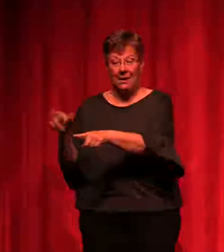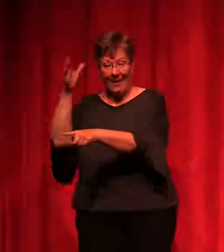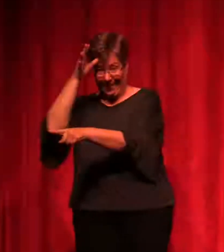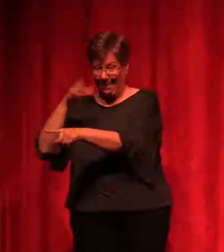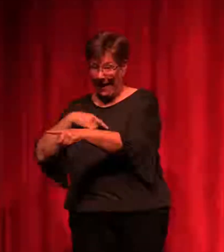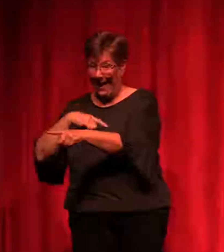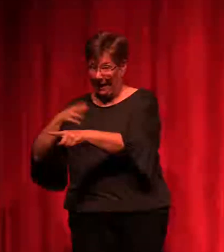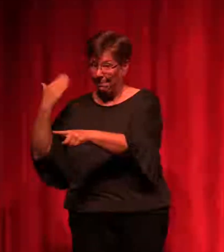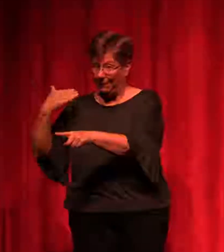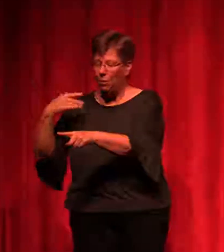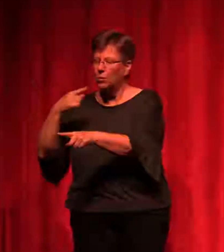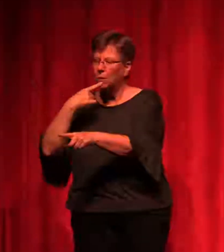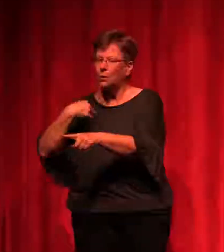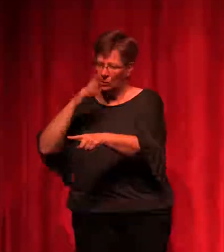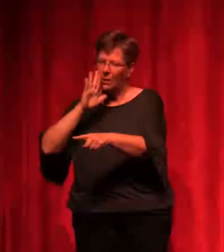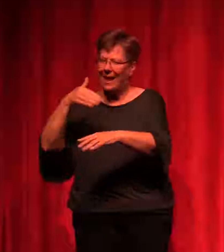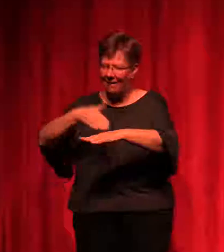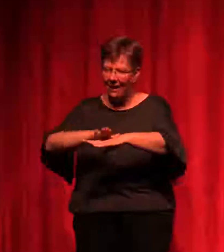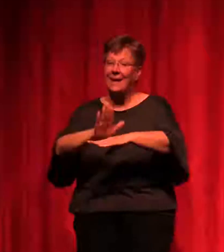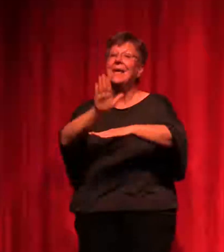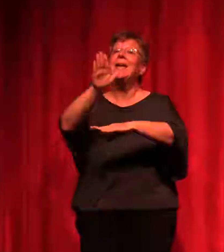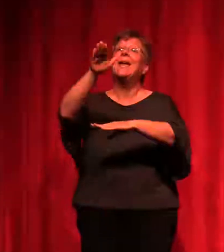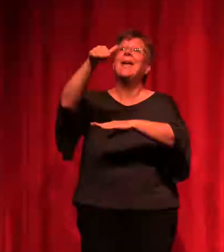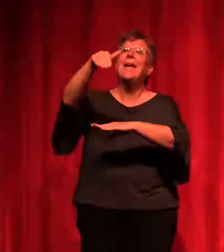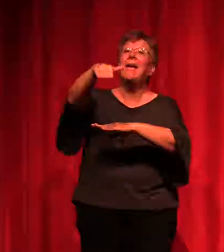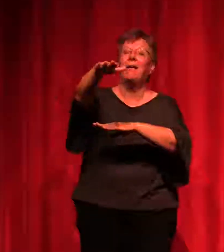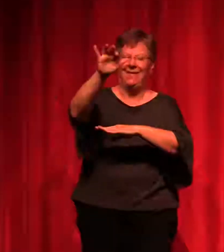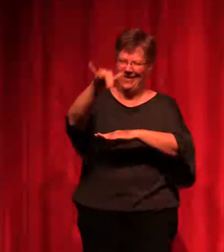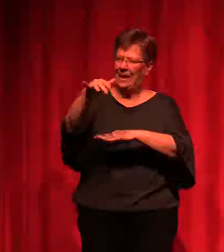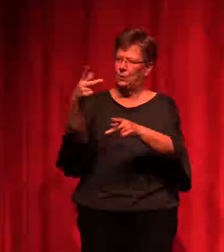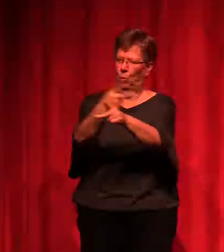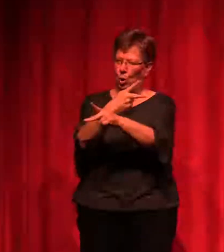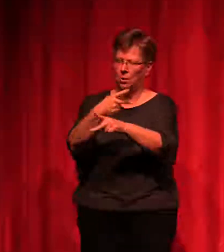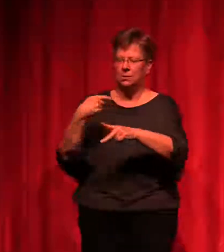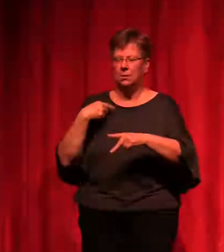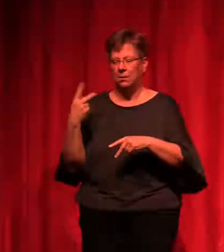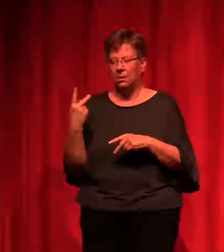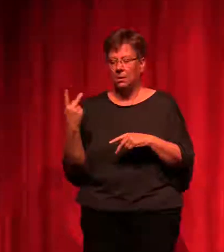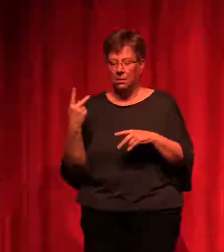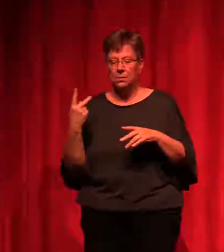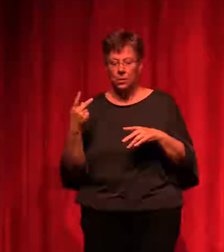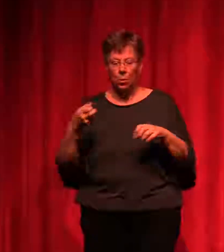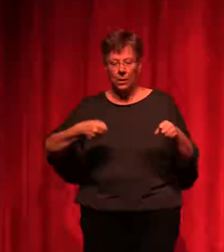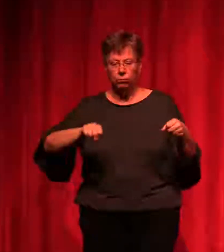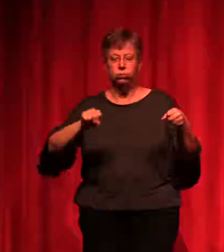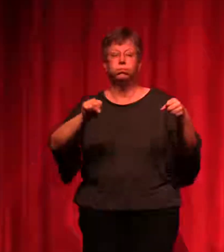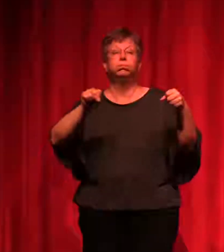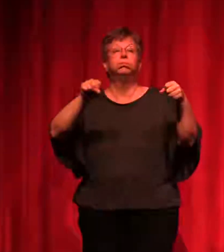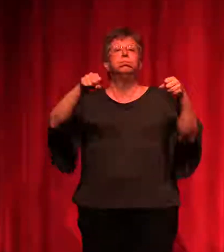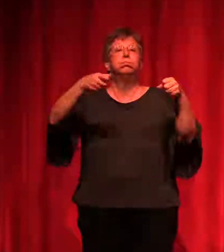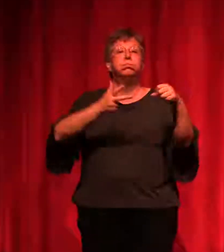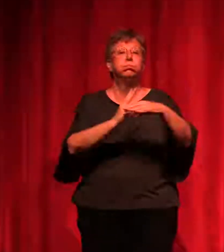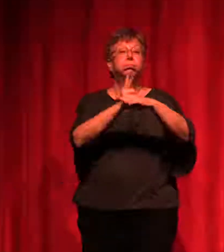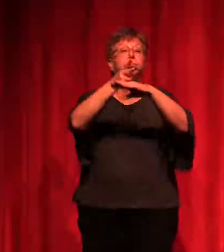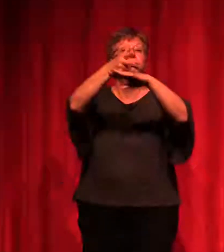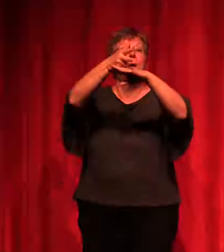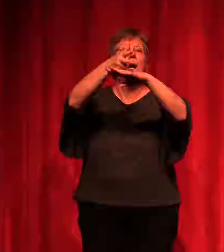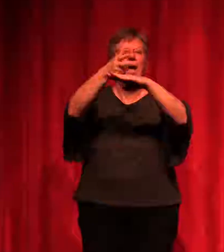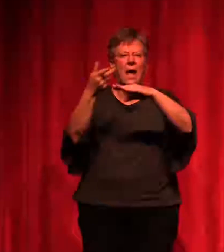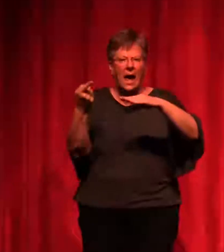hill, and that was the worst part of the trip. We get up to the top of the hill. I immediately dropped my bike